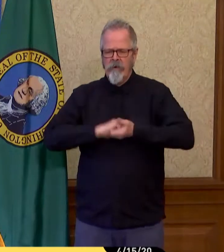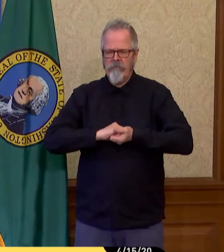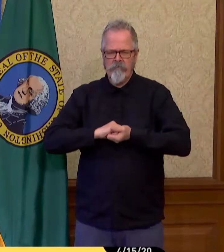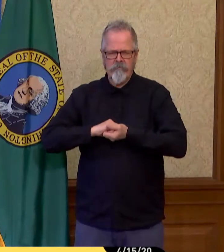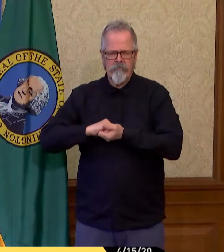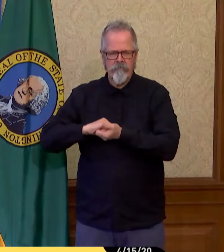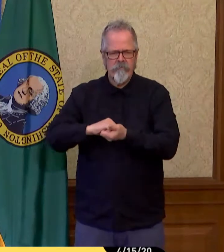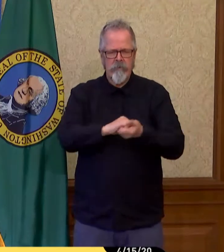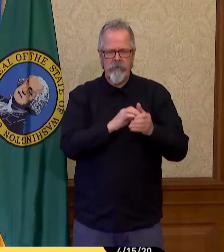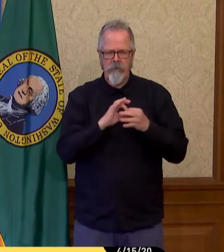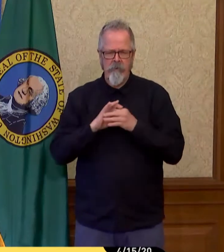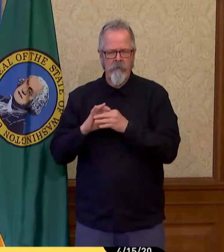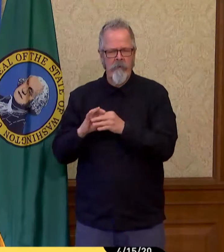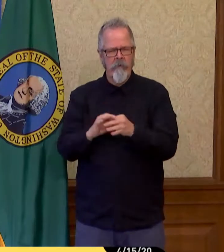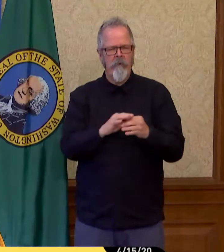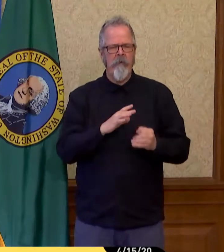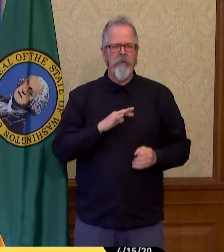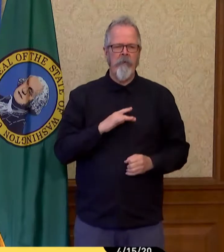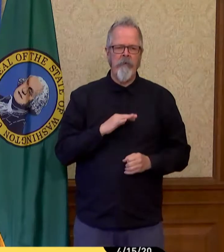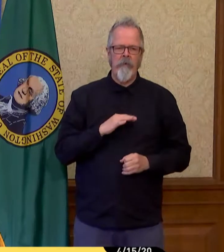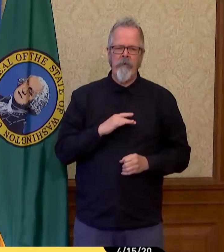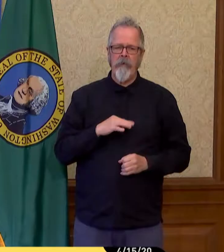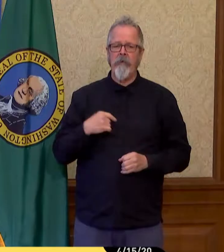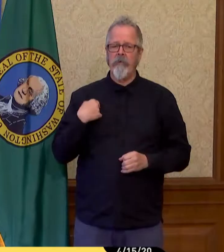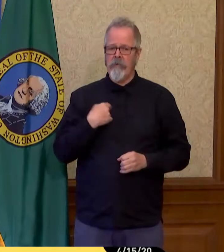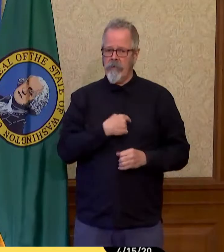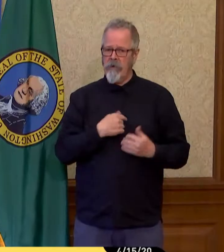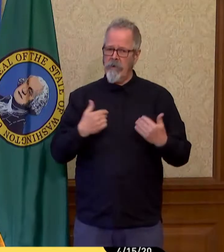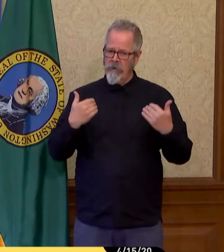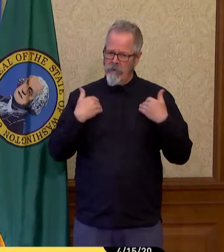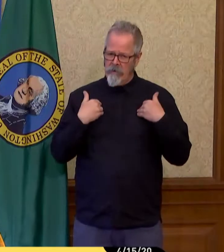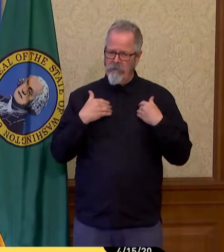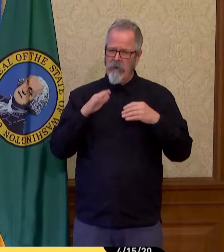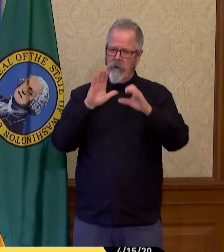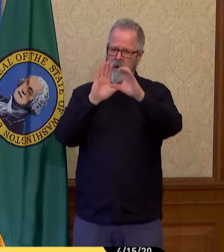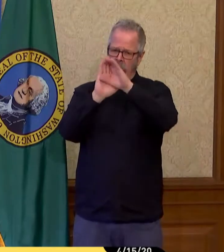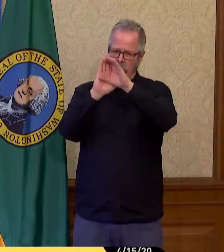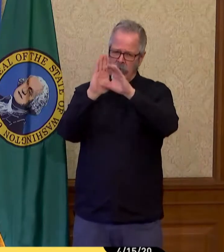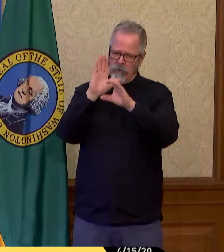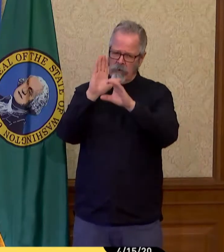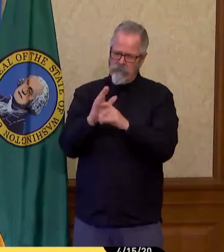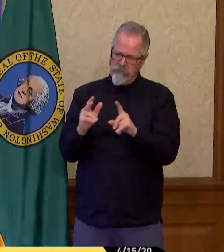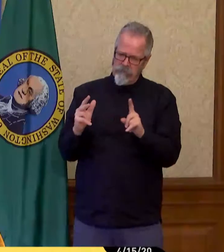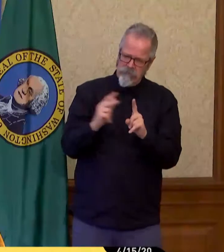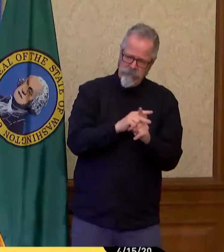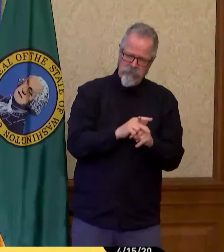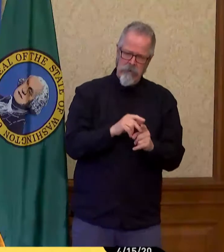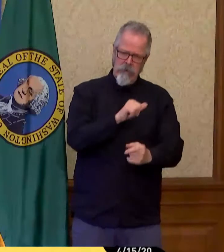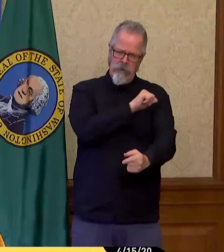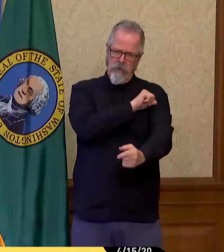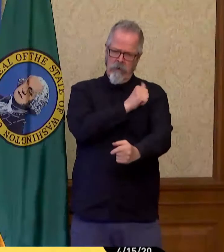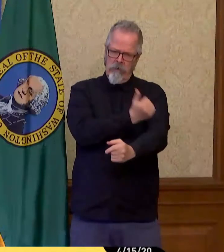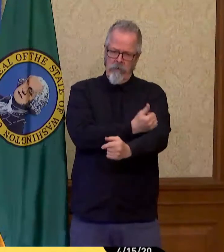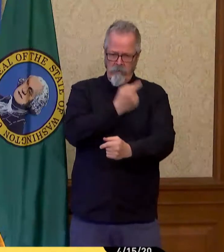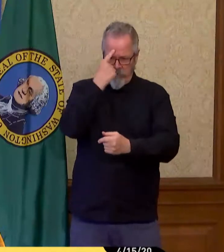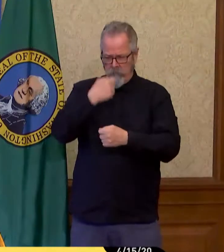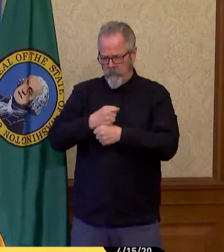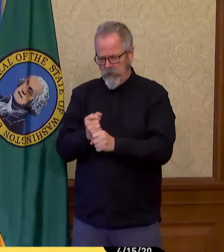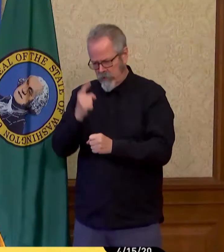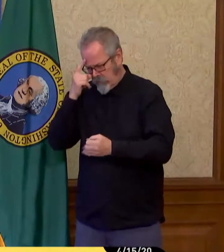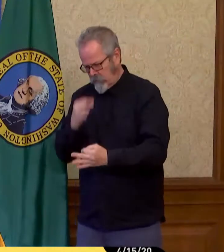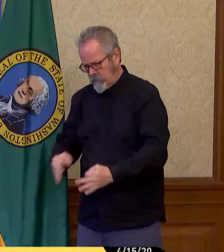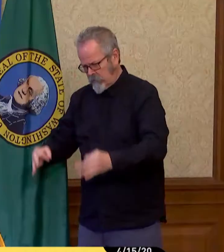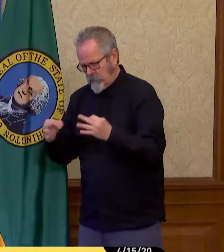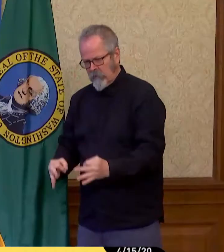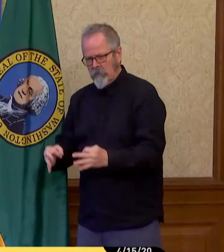authority to make these tough but important decisions. I'm glad that the President has recognized that these are decisions